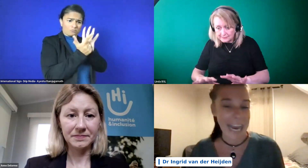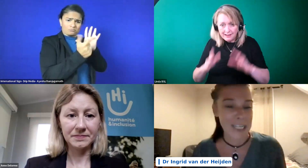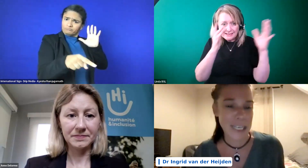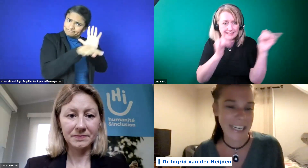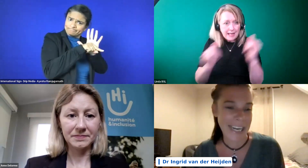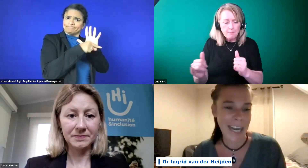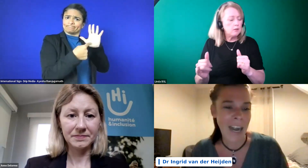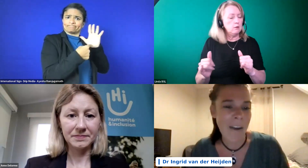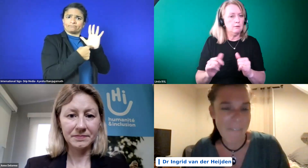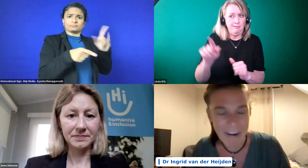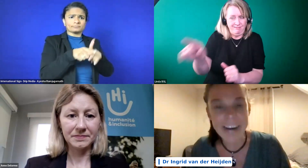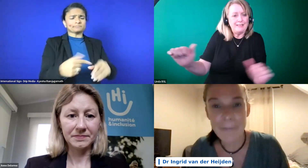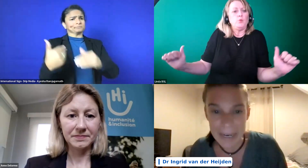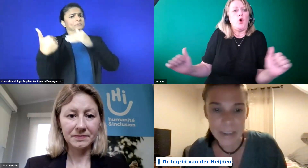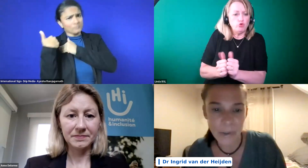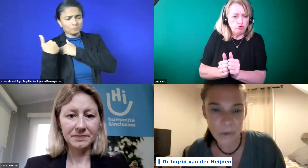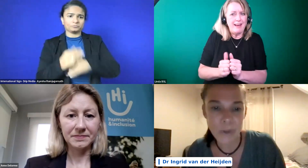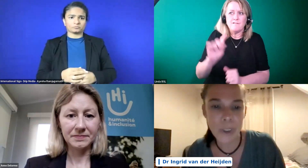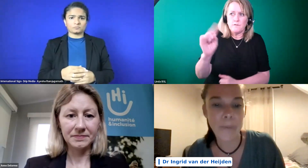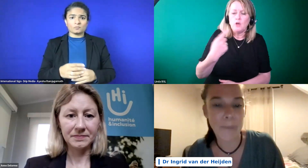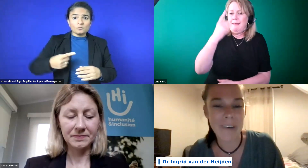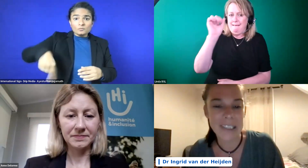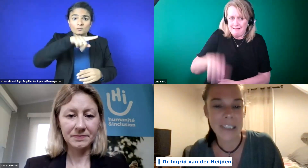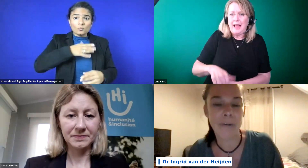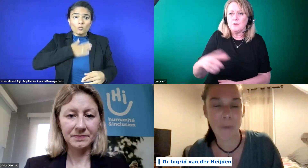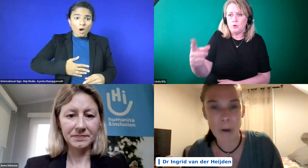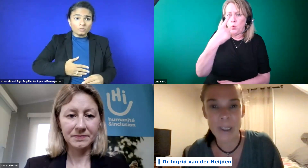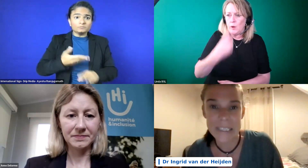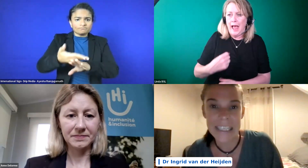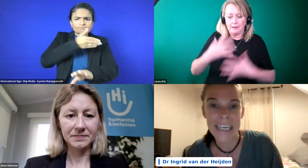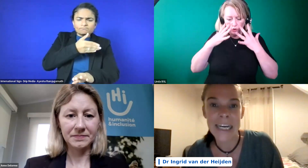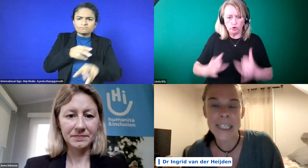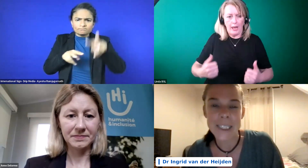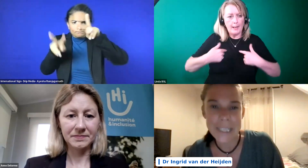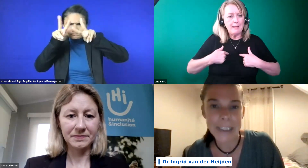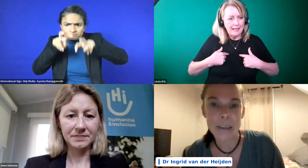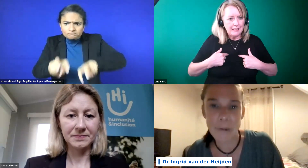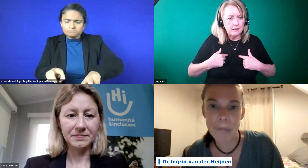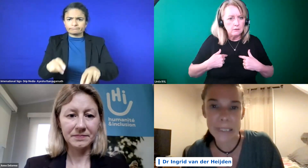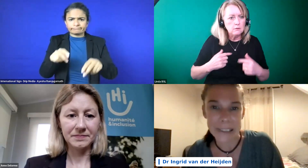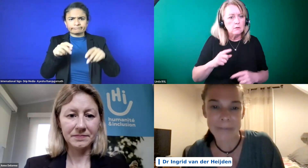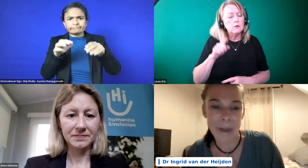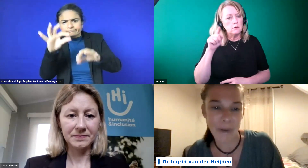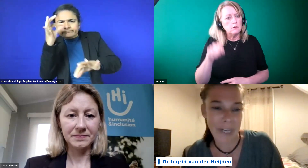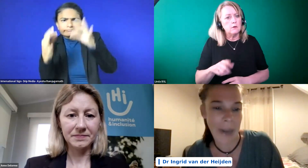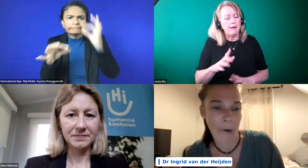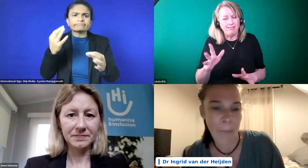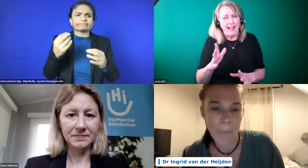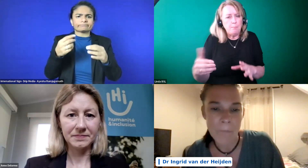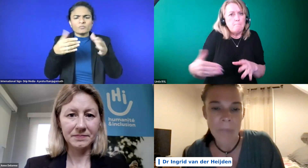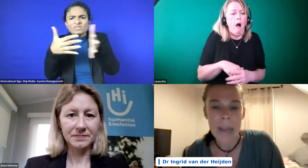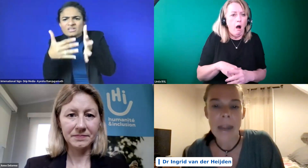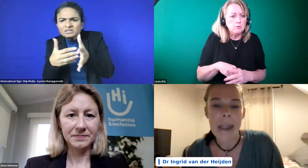is actually fundamental to the provision of quality sexual and reproductive health